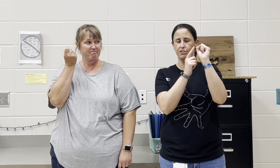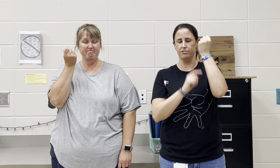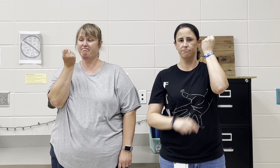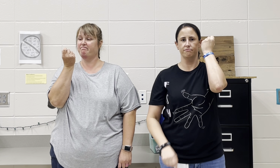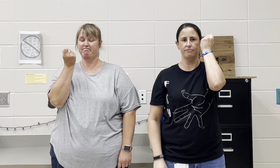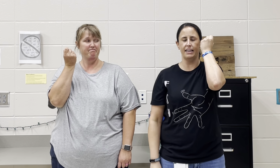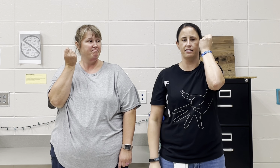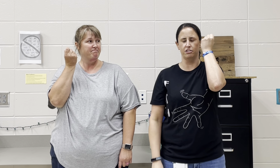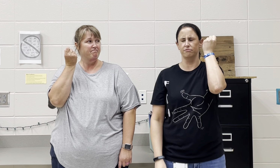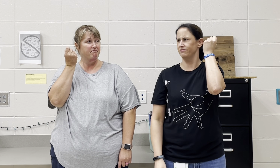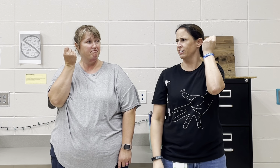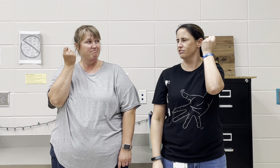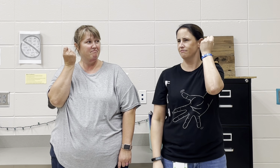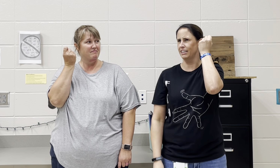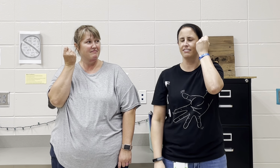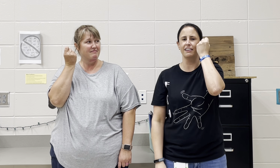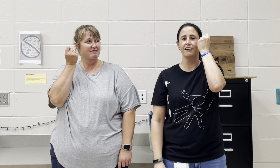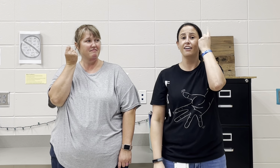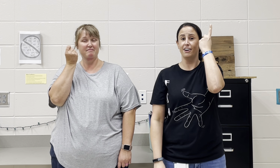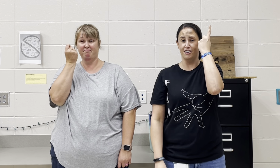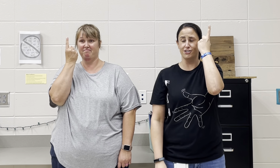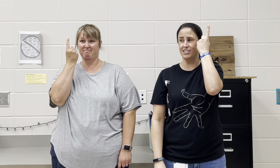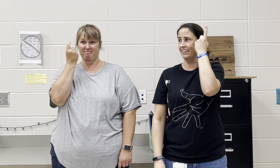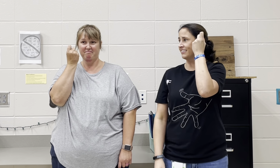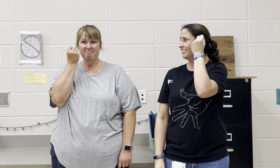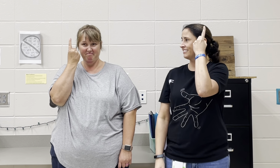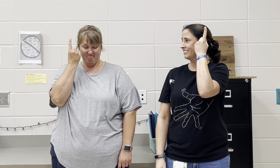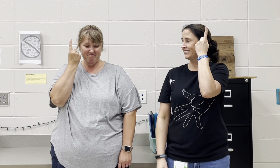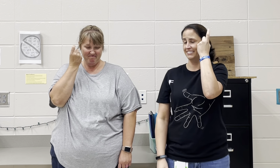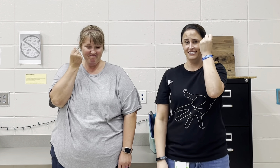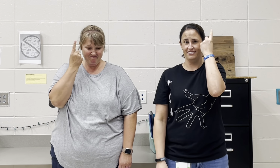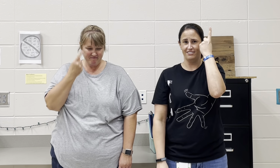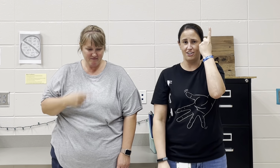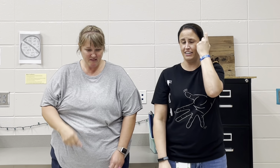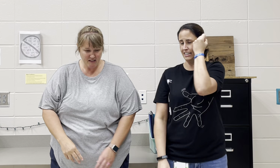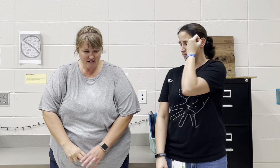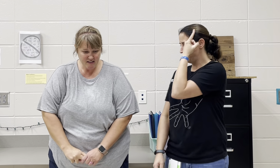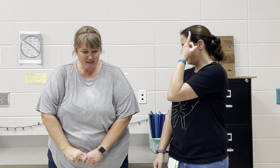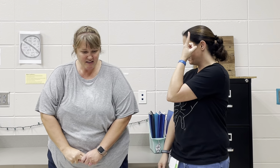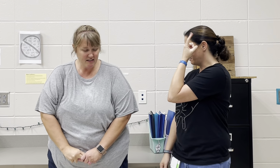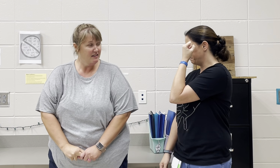your hand, or fingers, yeah, that. Understand. All right, and it pops up.